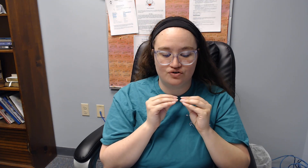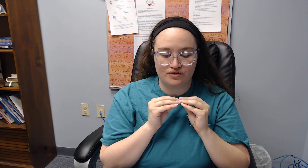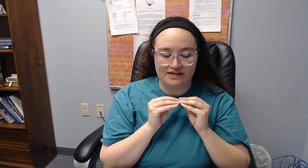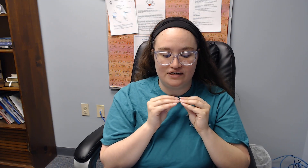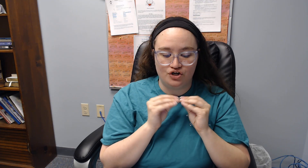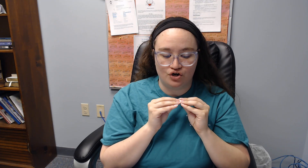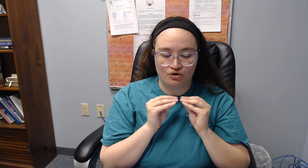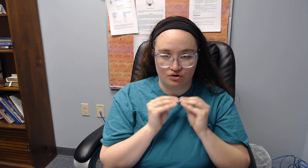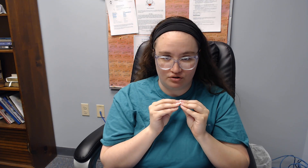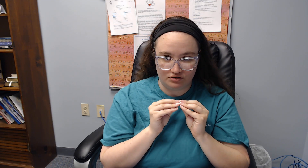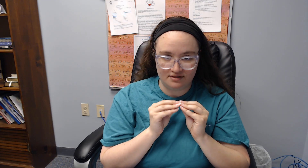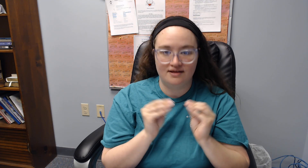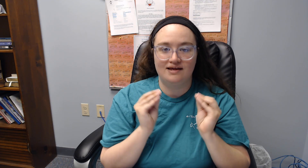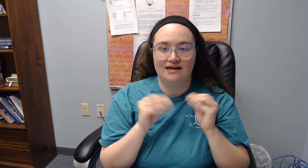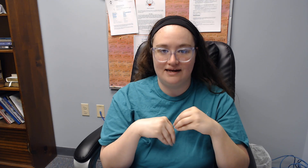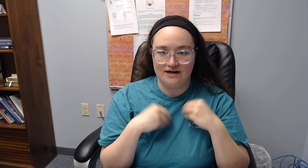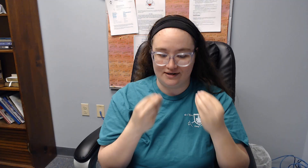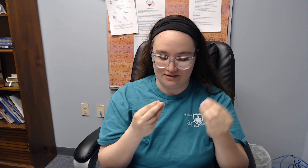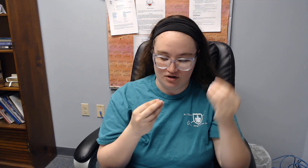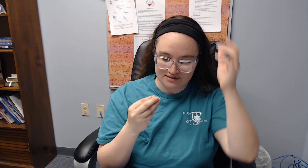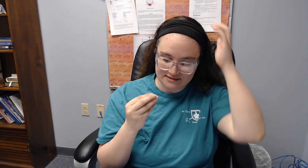sensory neural hearing loss,